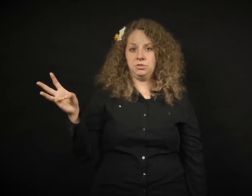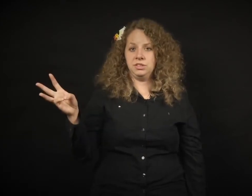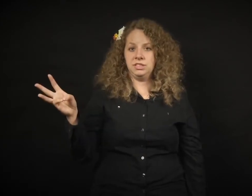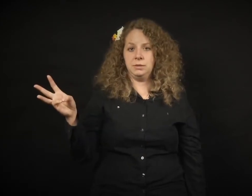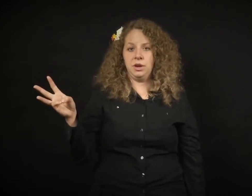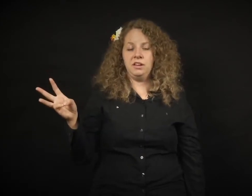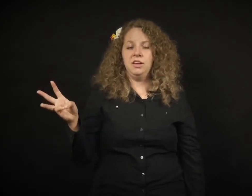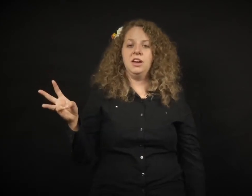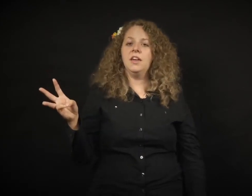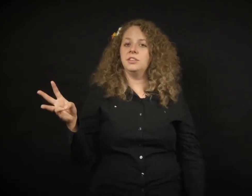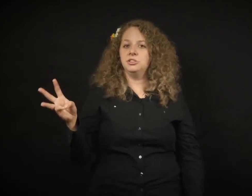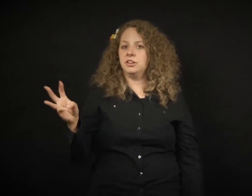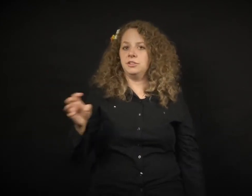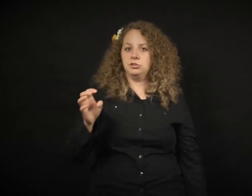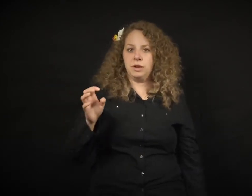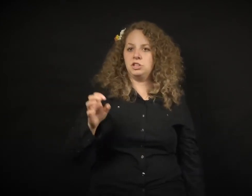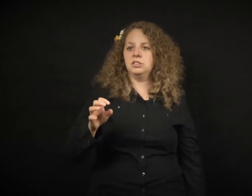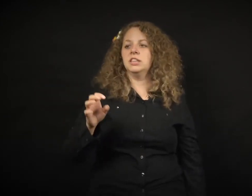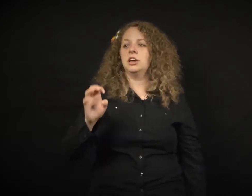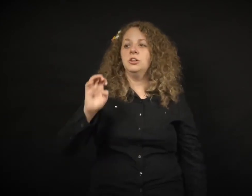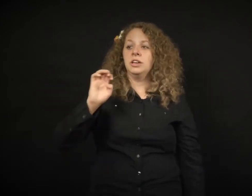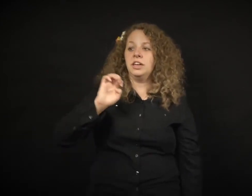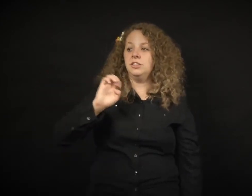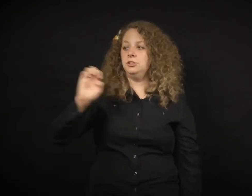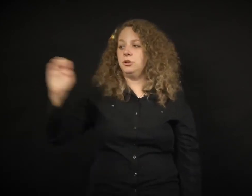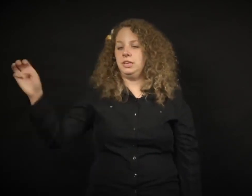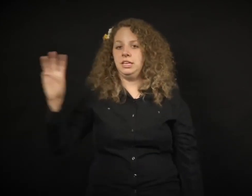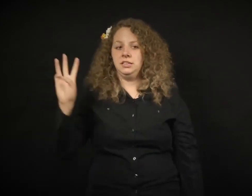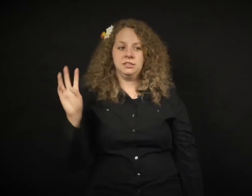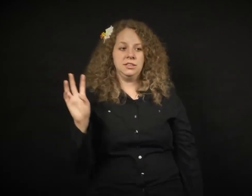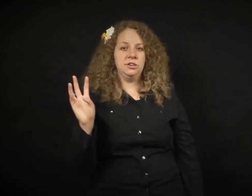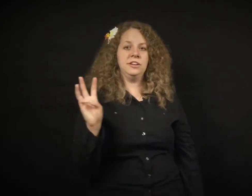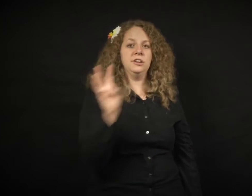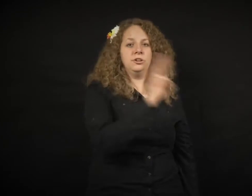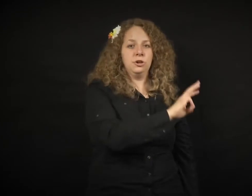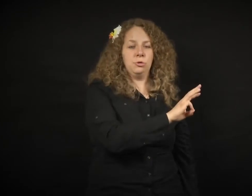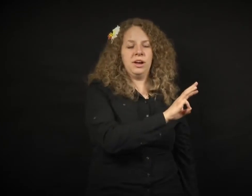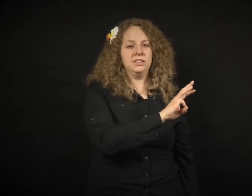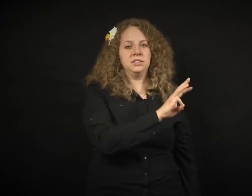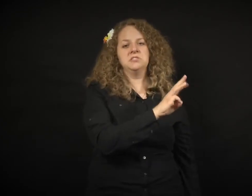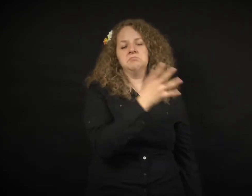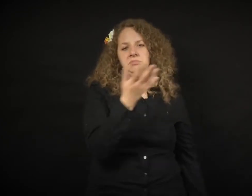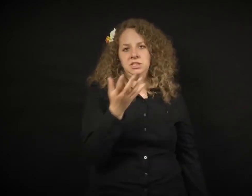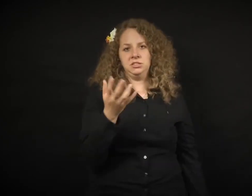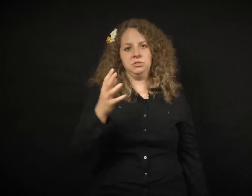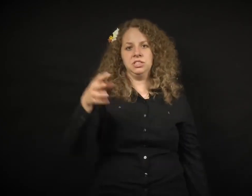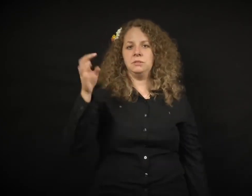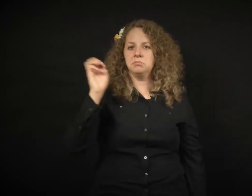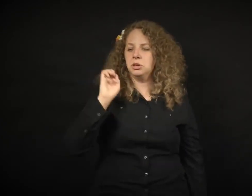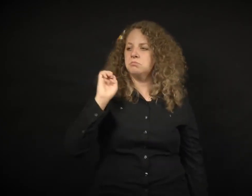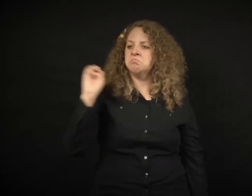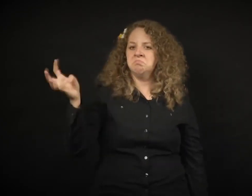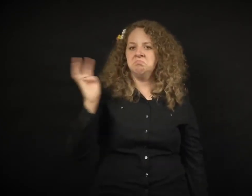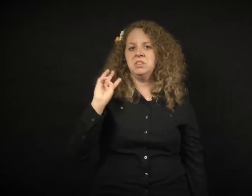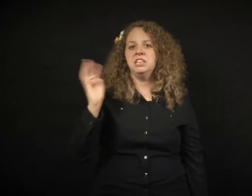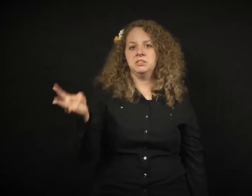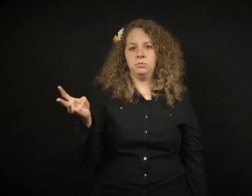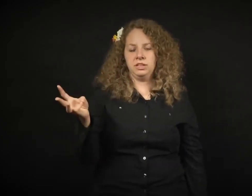to the same way, unless you're giving directions like, okay, then you go east and then over here you'll go west is the only time. So east and